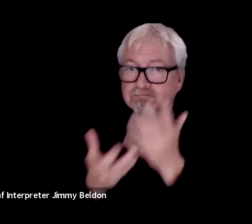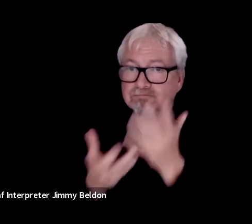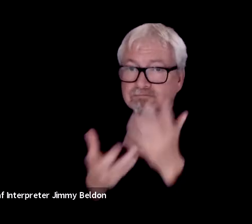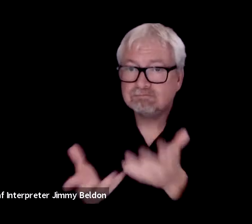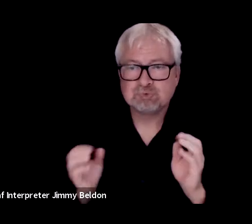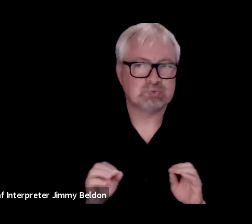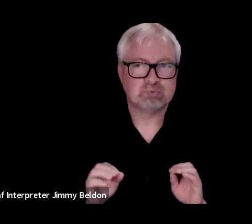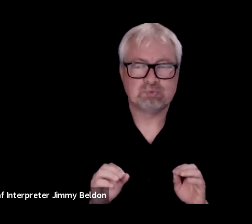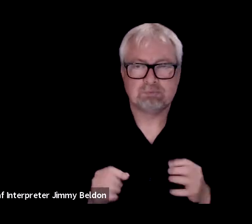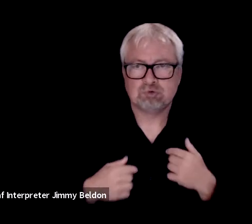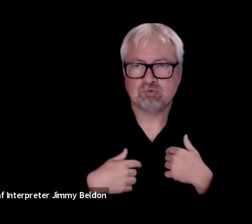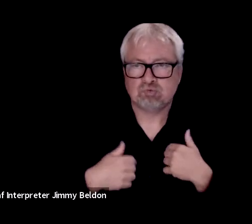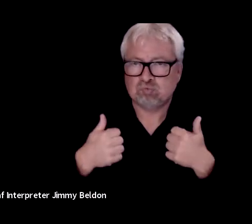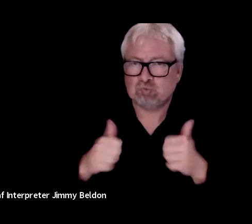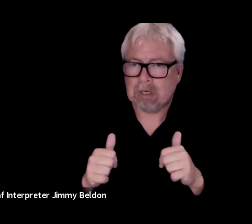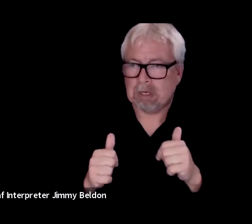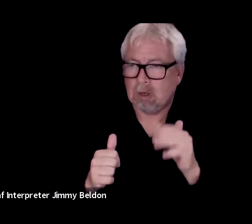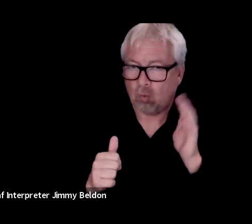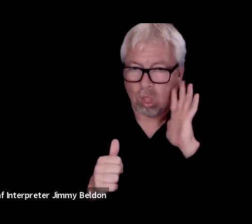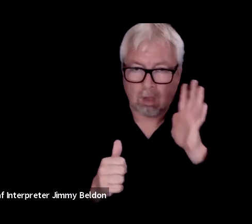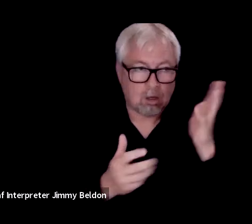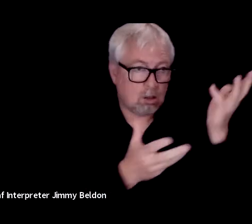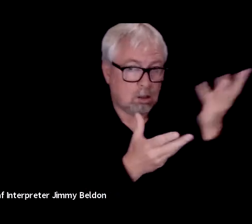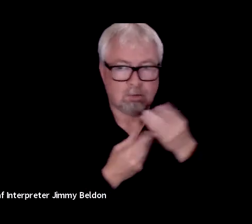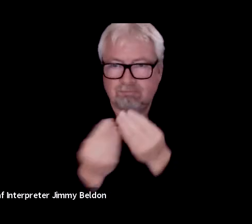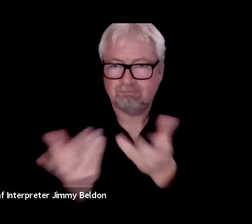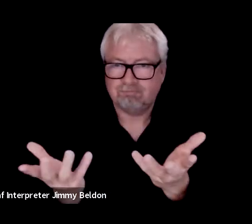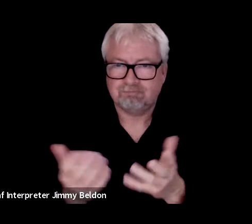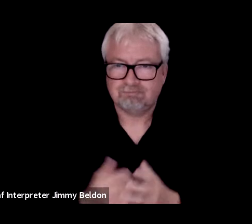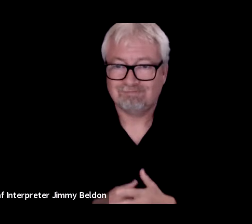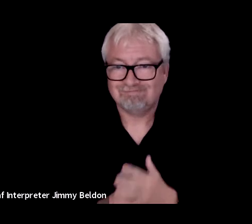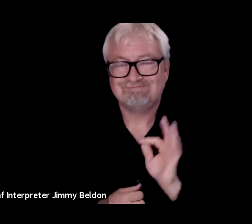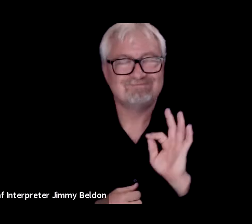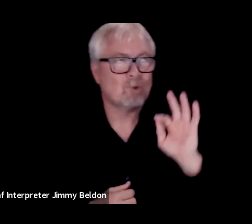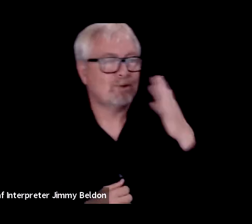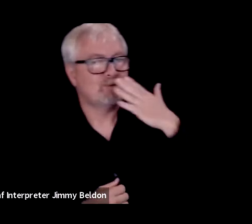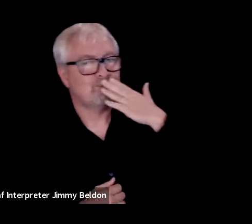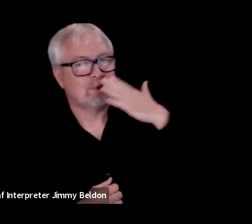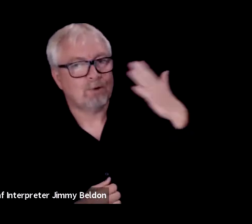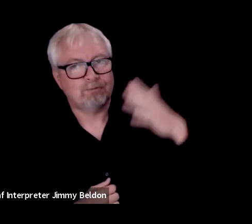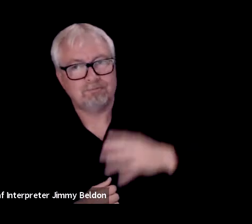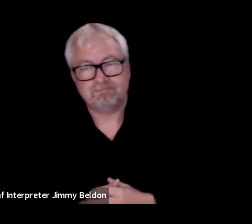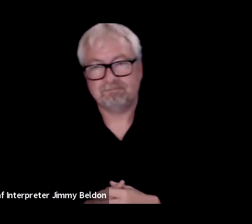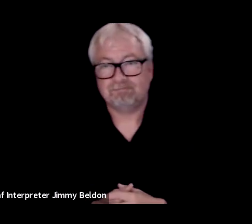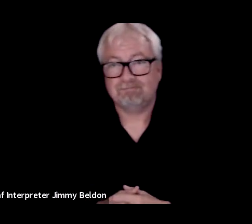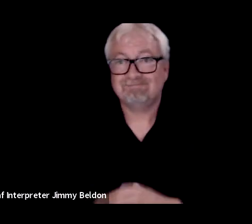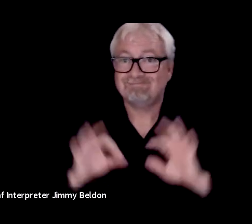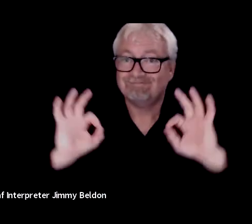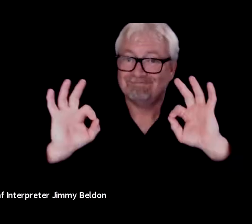Okay. All right, thank you. All right, that is all the time we have for today. We invite any